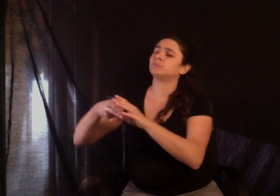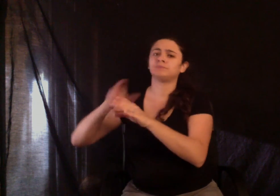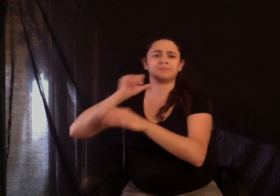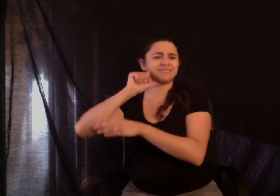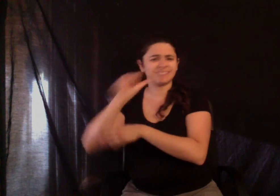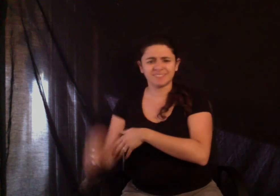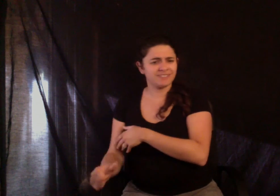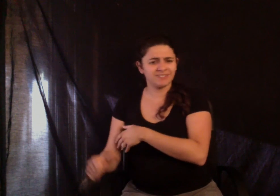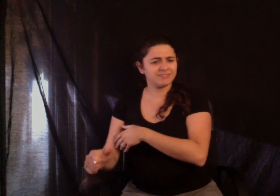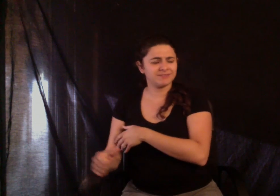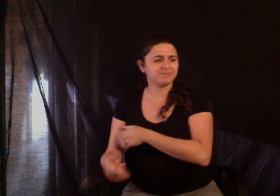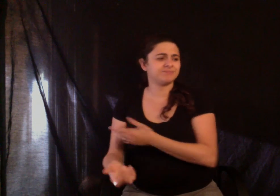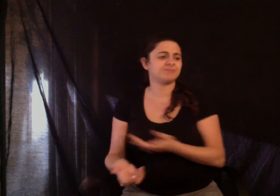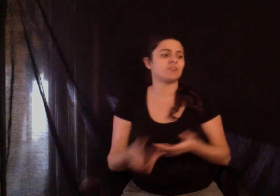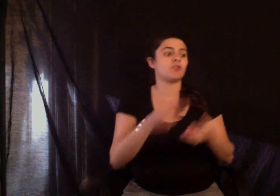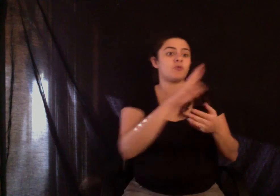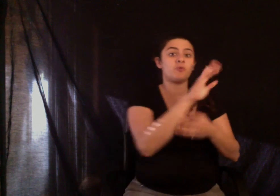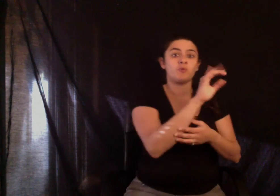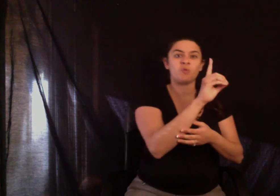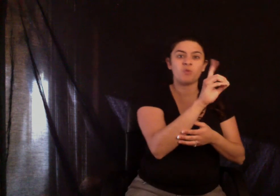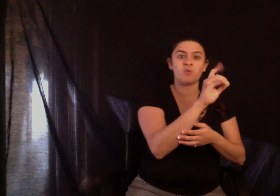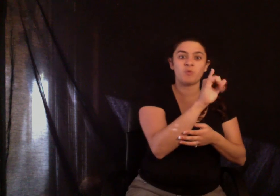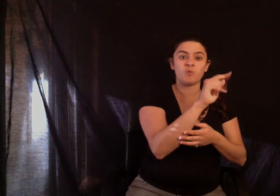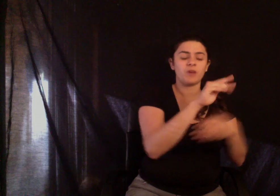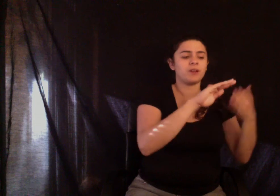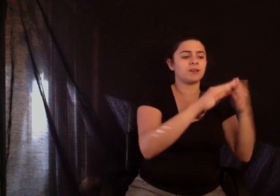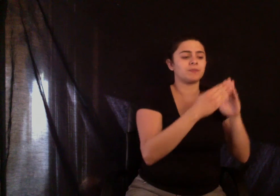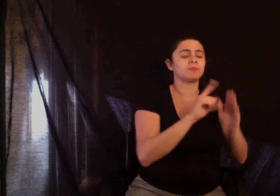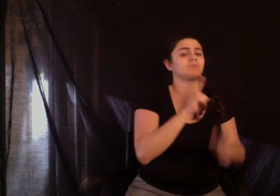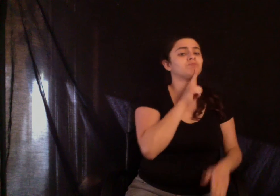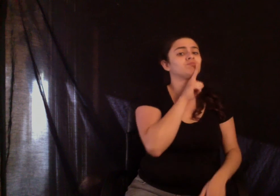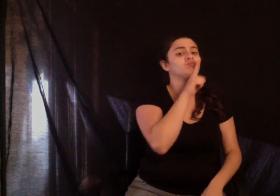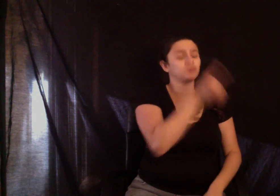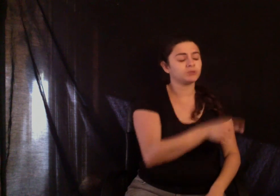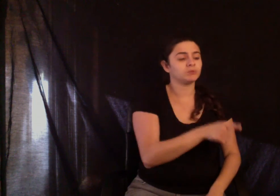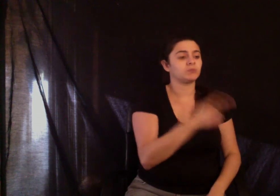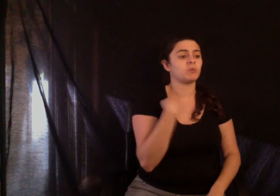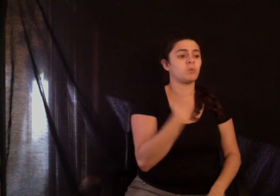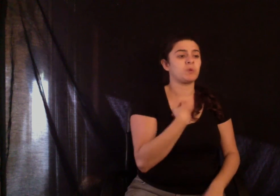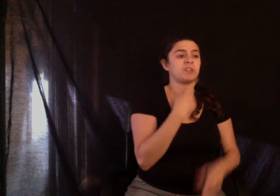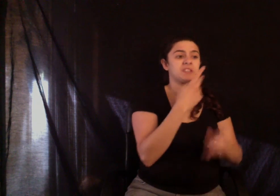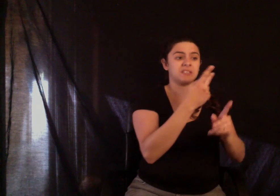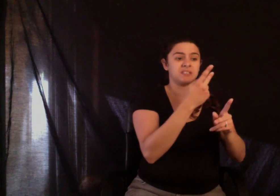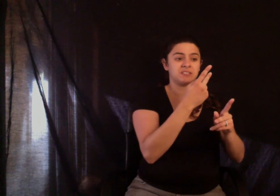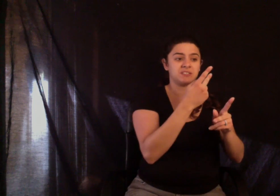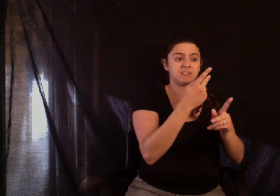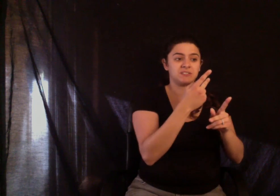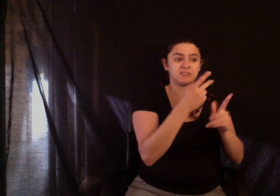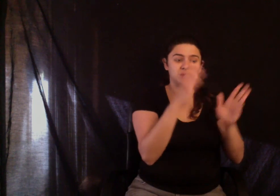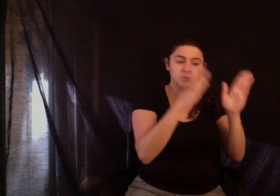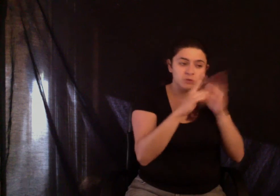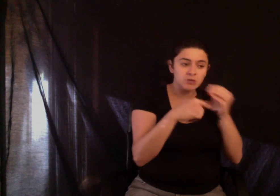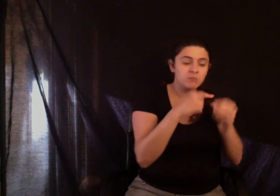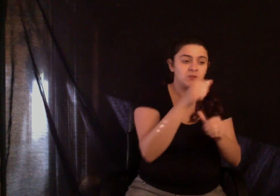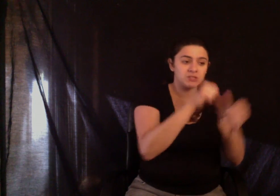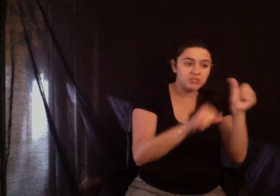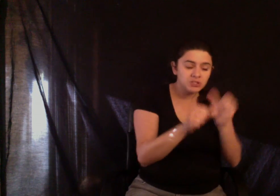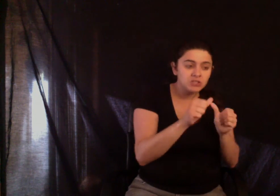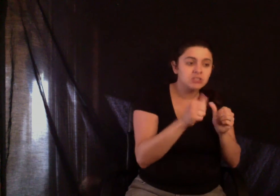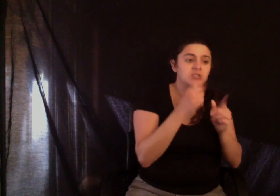But I mean, Reddit is a true community, and I think we really look out for each other in every way that you can do that online. I couldn't